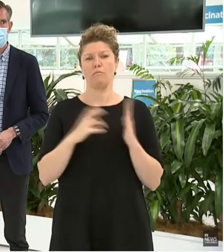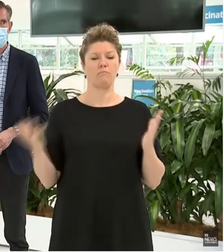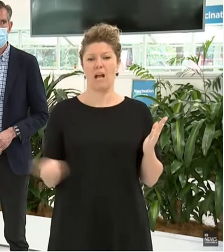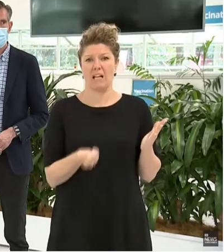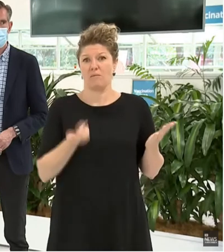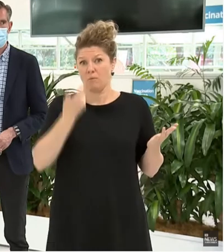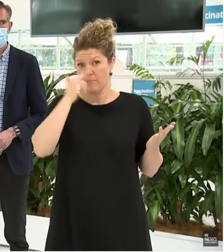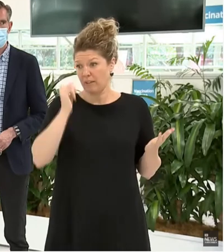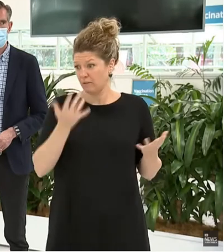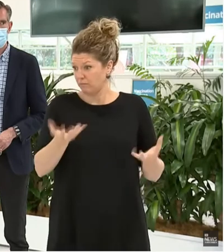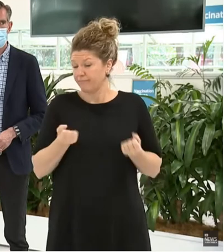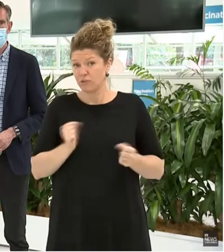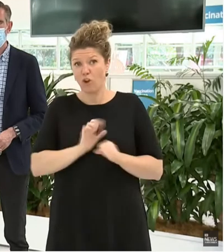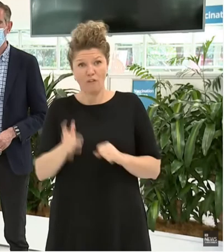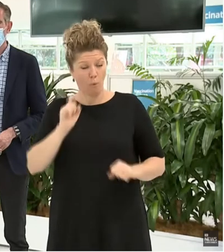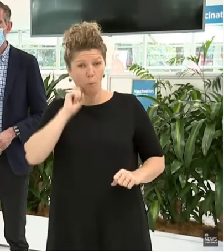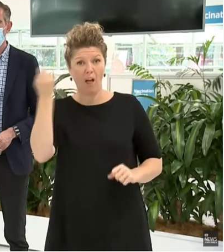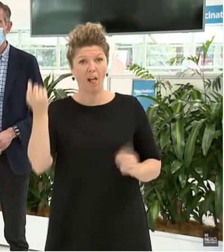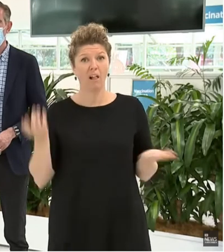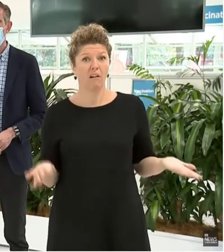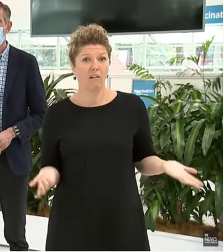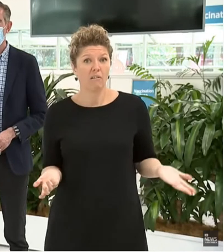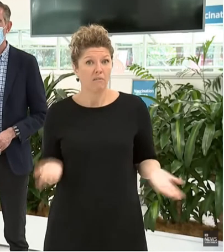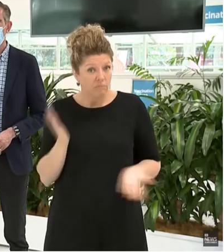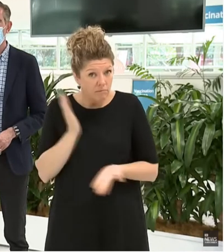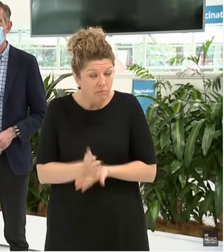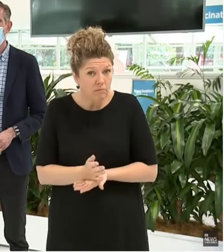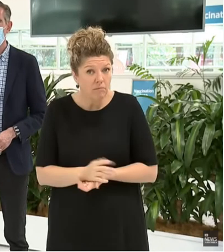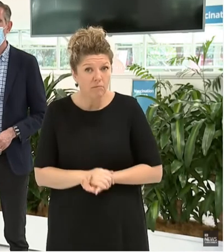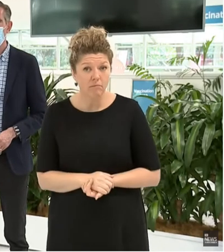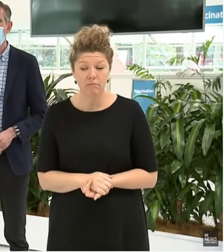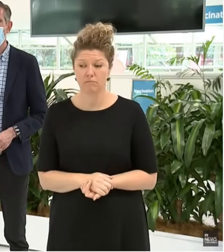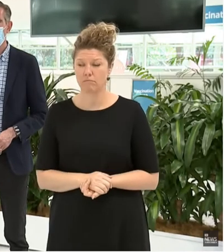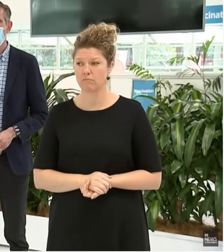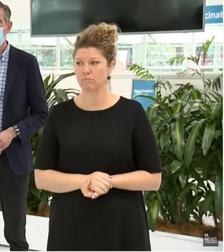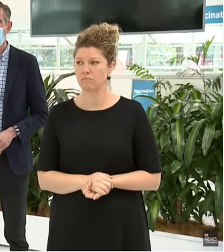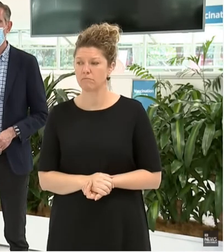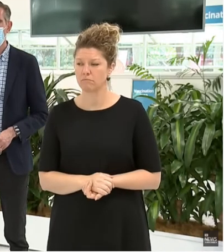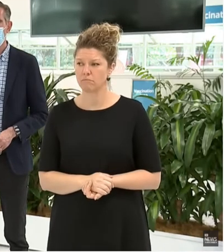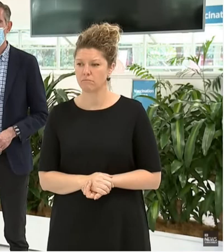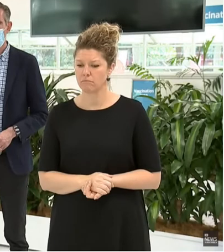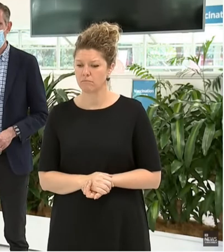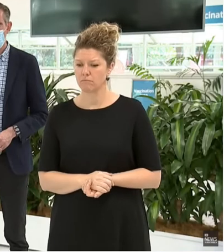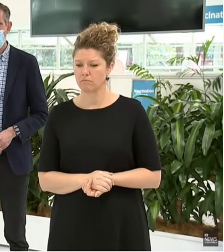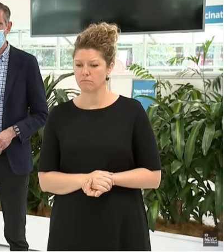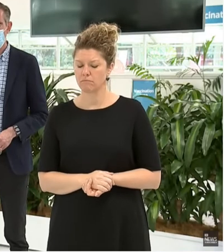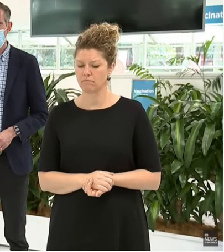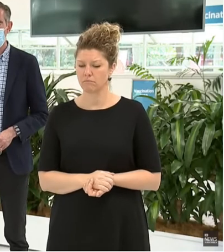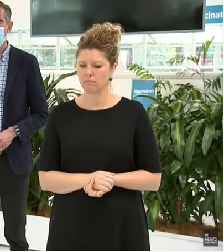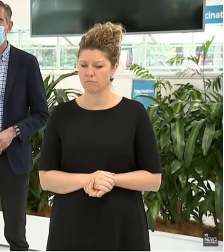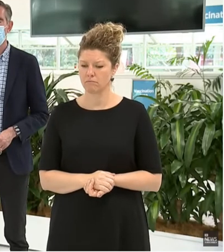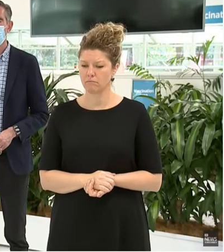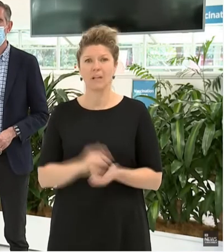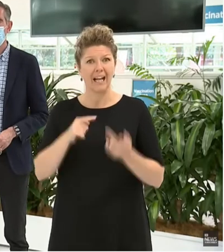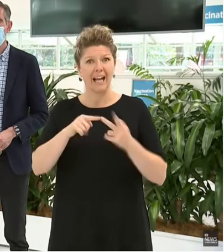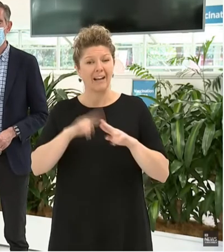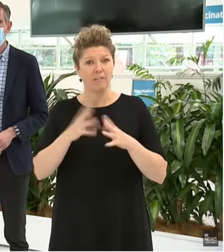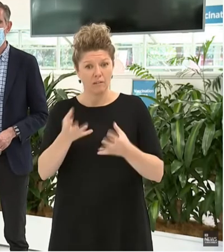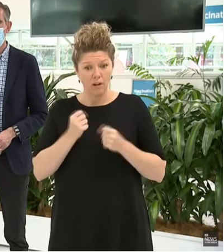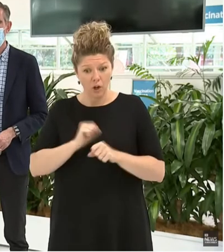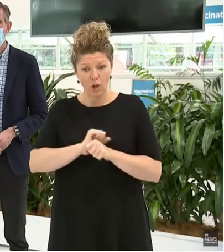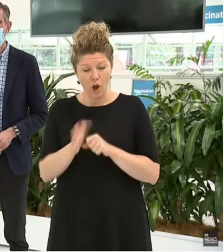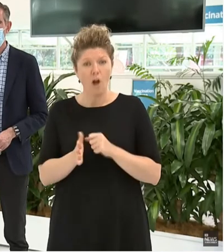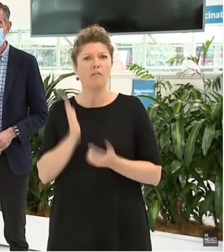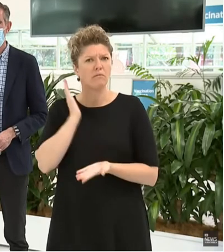That's sort of the conclusion of what you're saying. If you are positive, it's